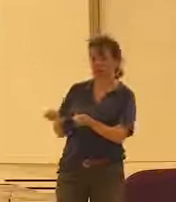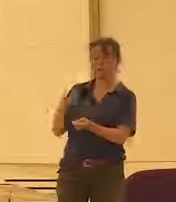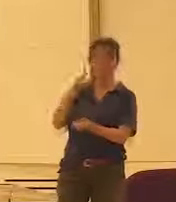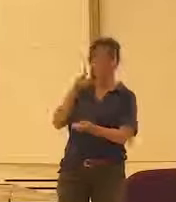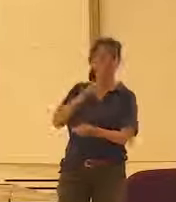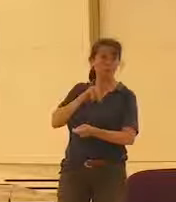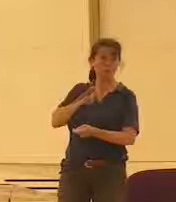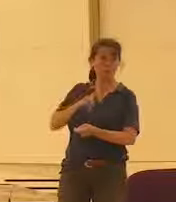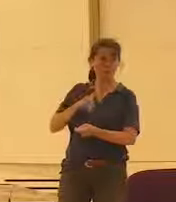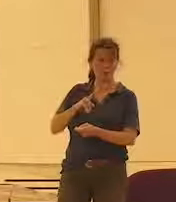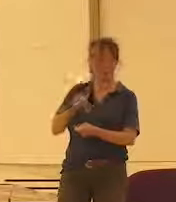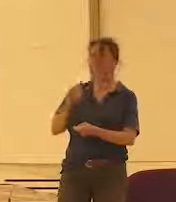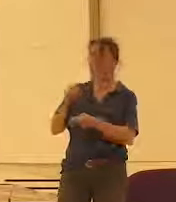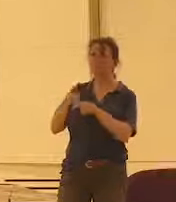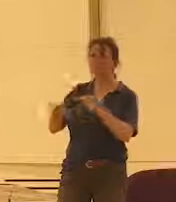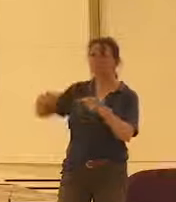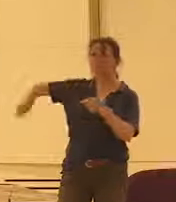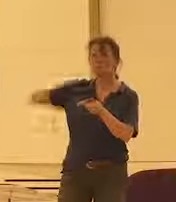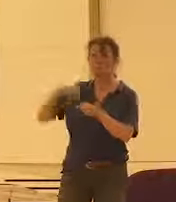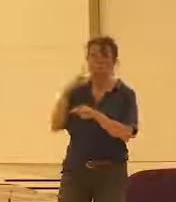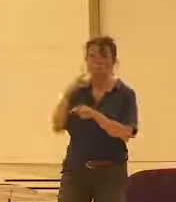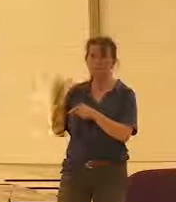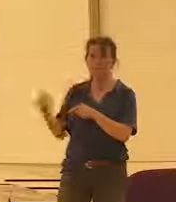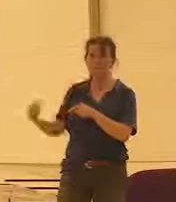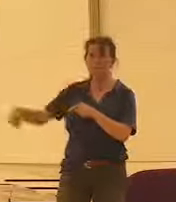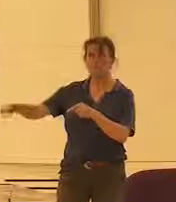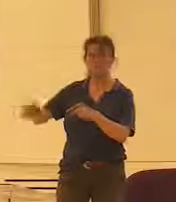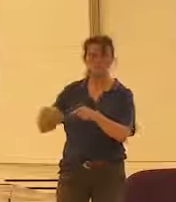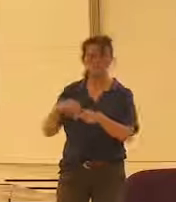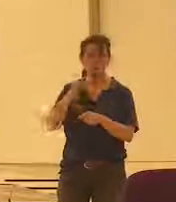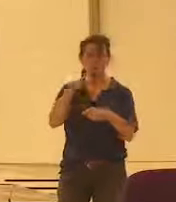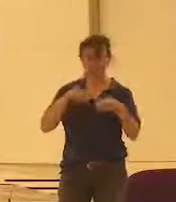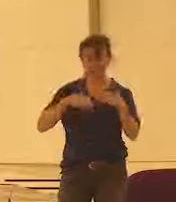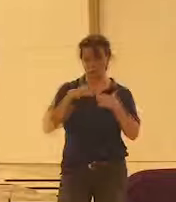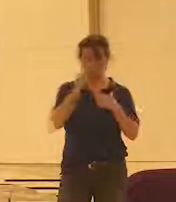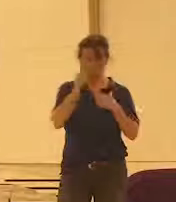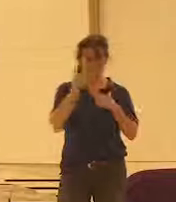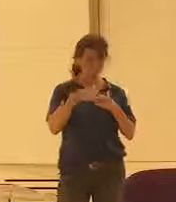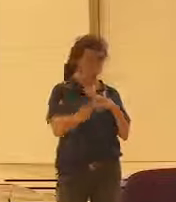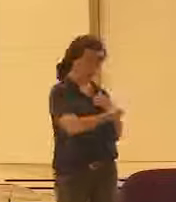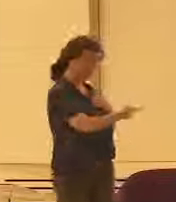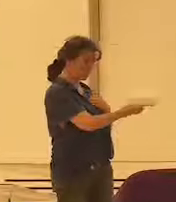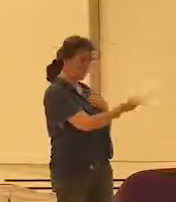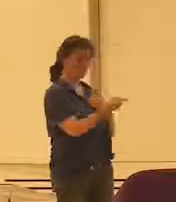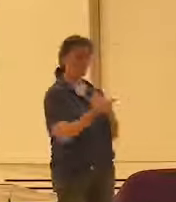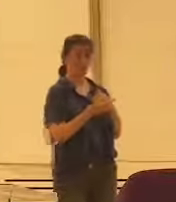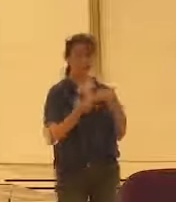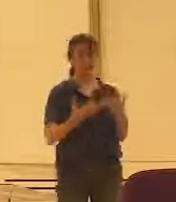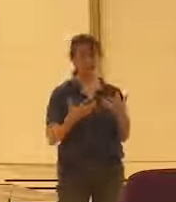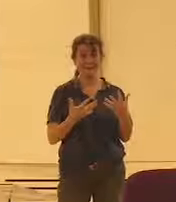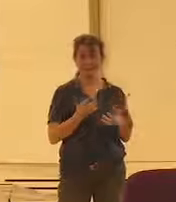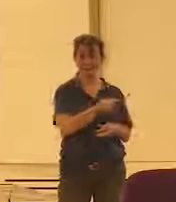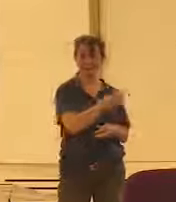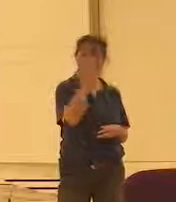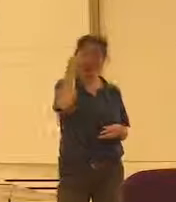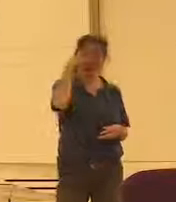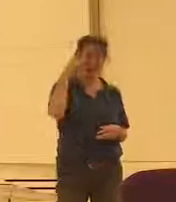of deaf trustees. But I'd be really interested to know, particularly from the speakers today, what you think the priority